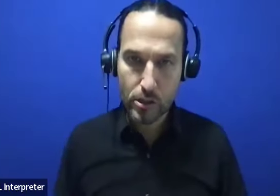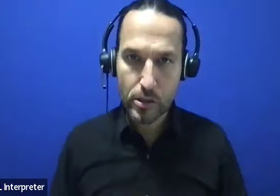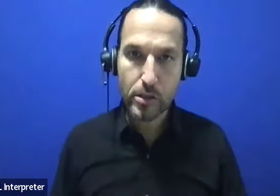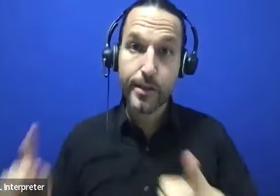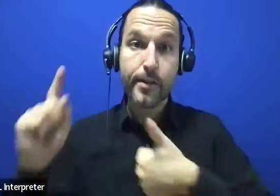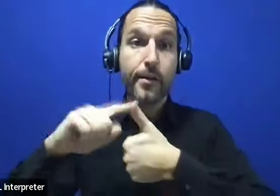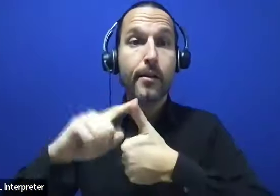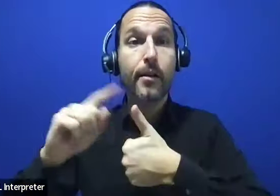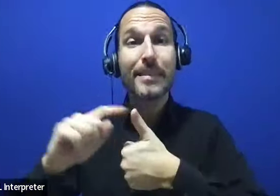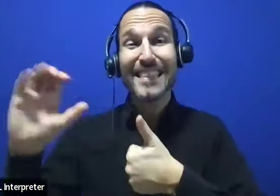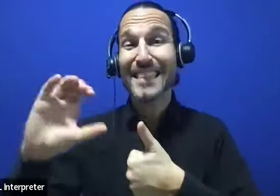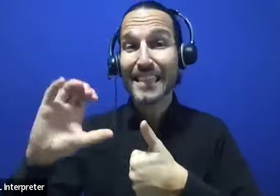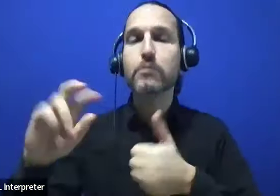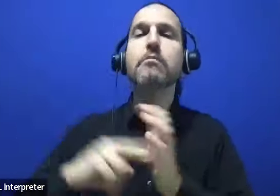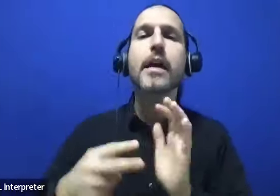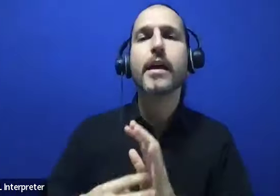So one is a coloboma.